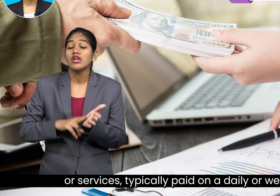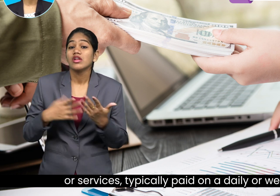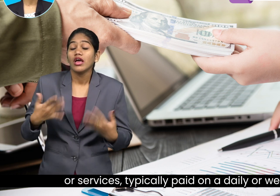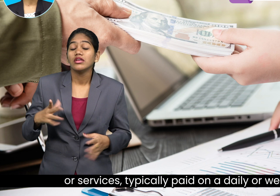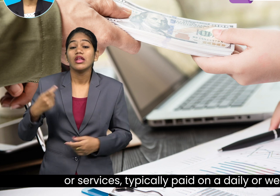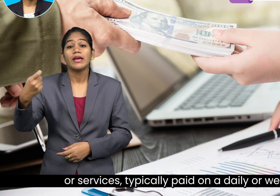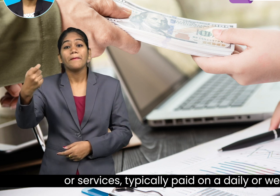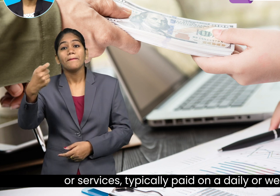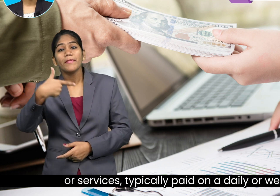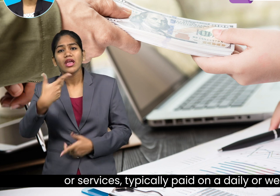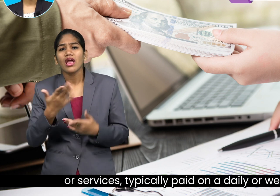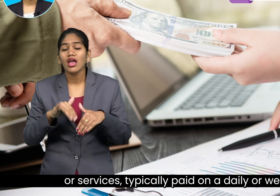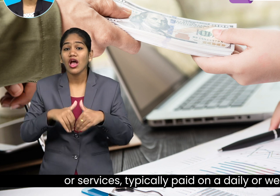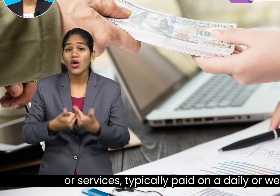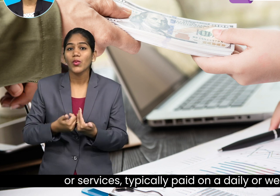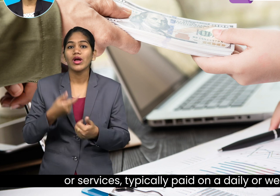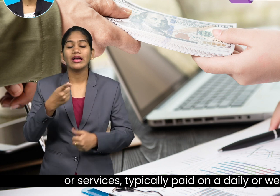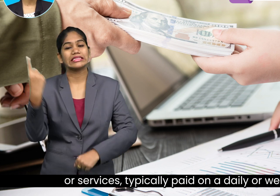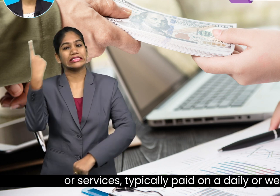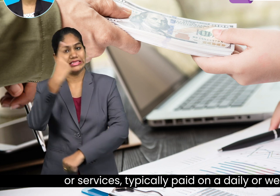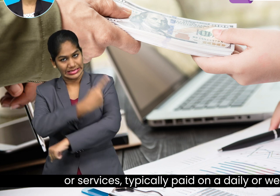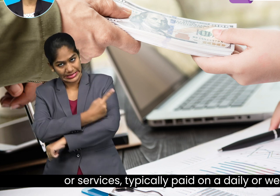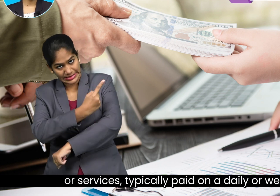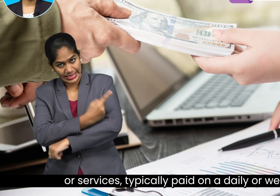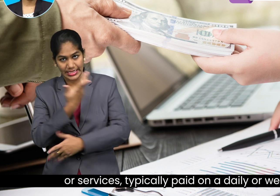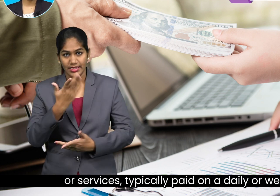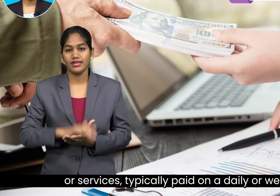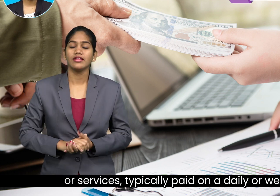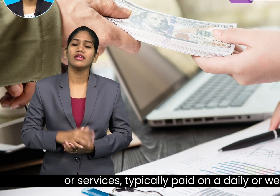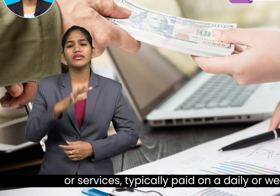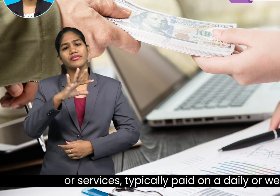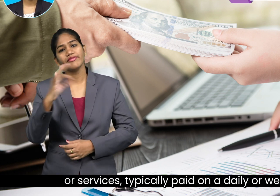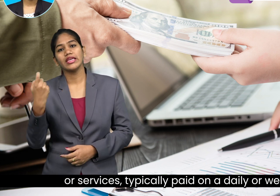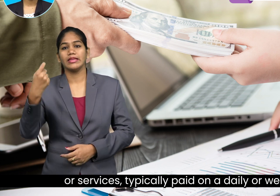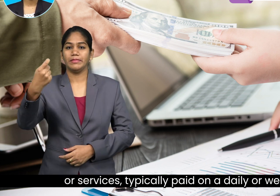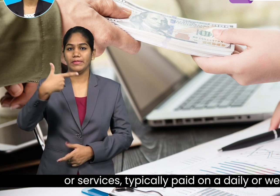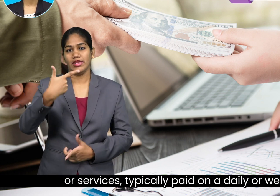on a daily or weekly basis.